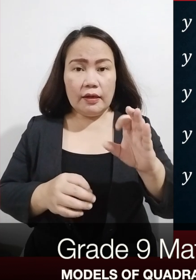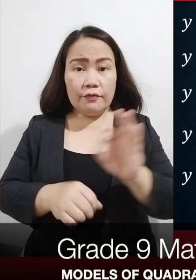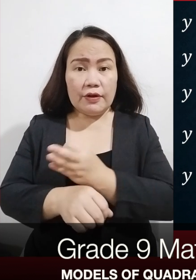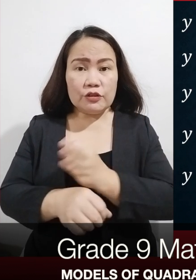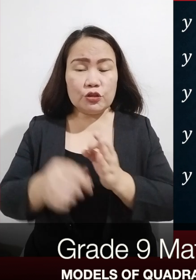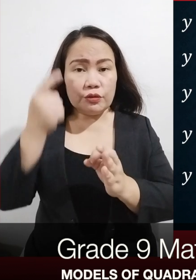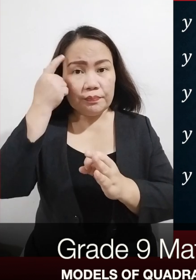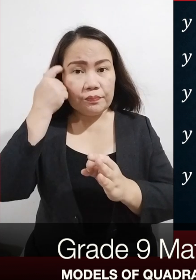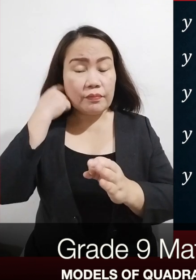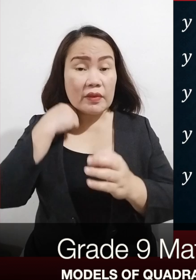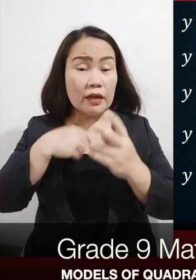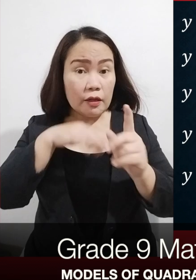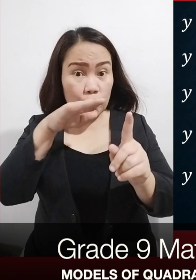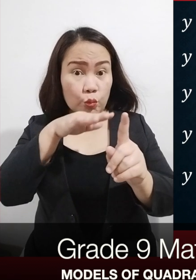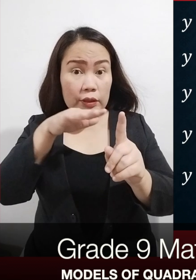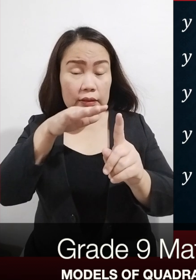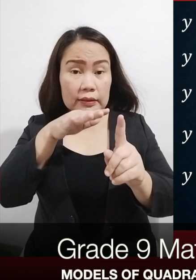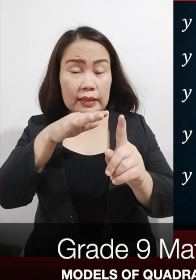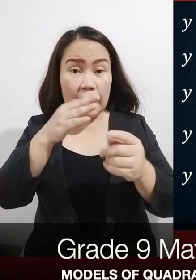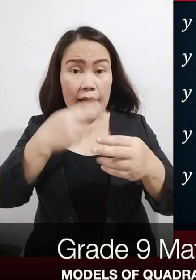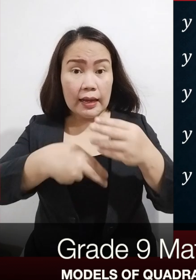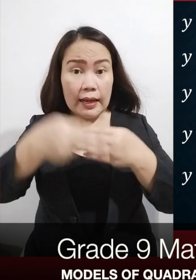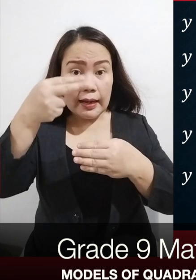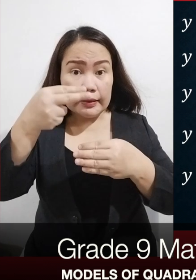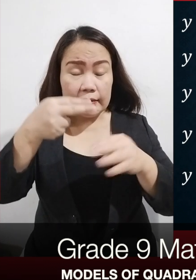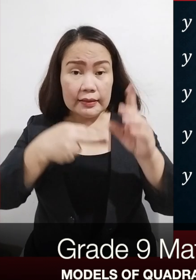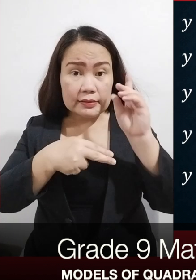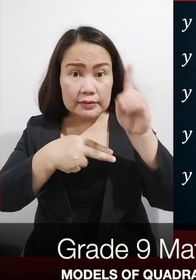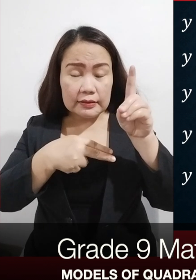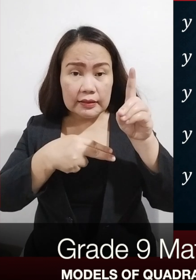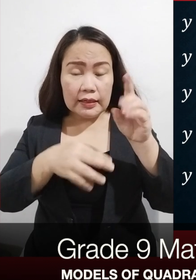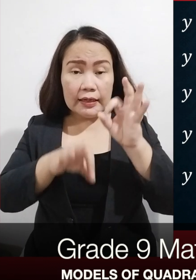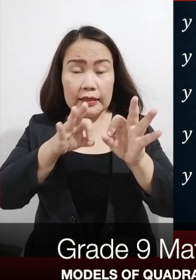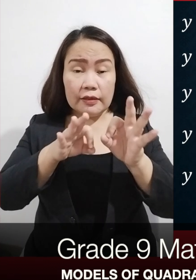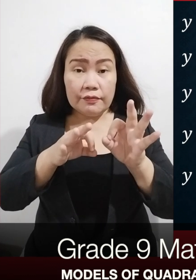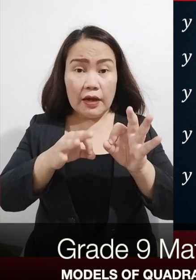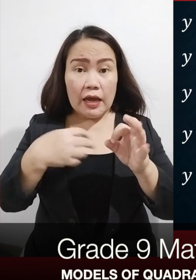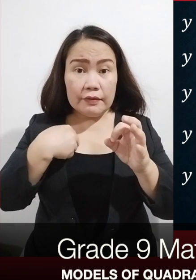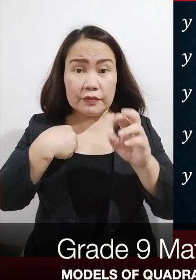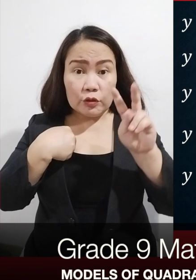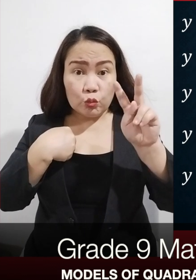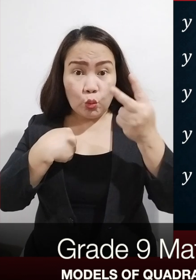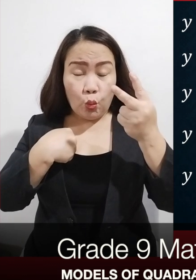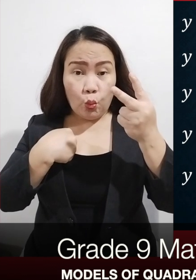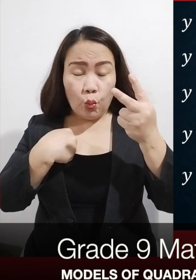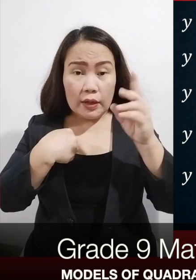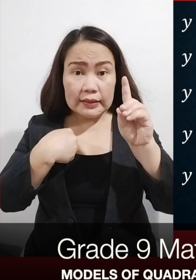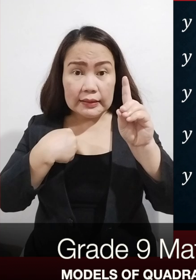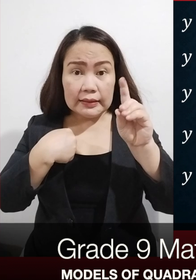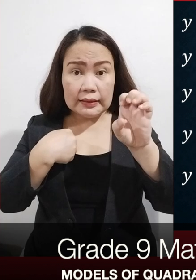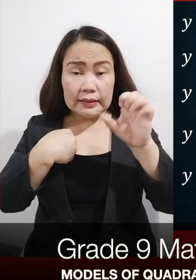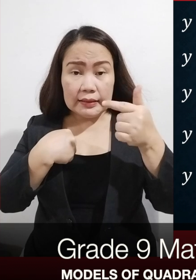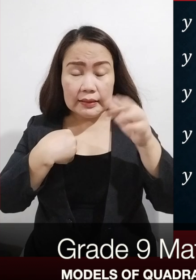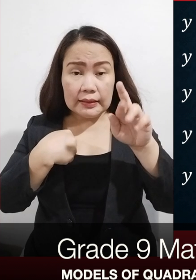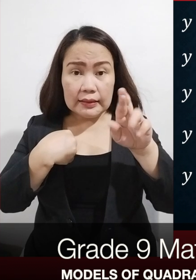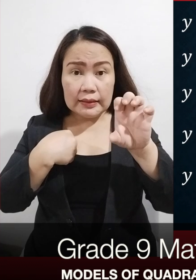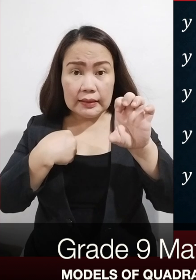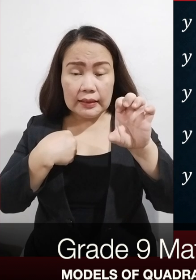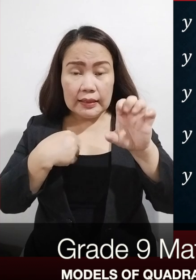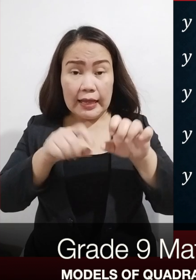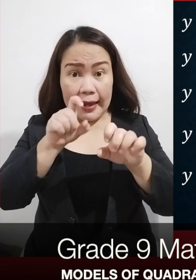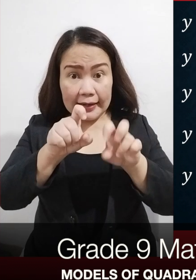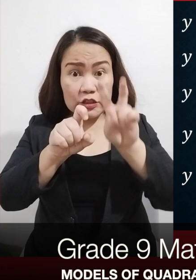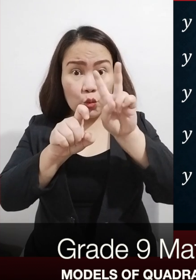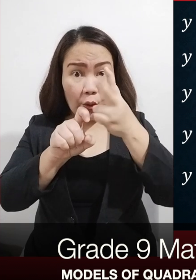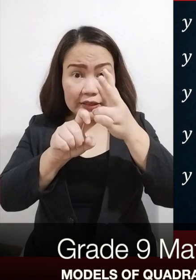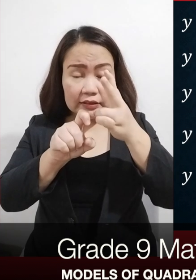degree. Kapag ang highest degree natin ay nasa variable, nasa second degree, o yung variable natin ay